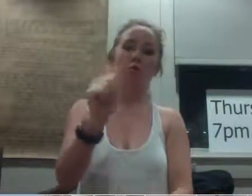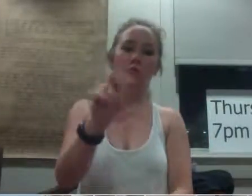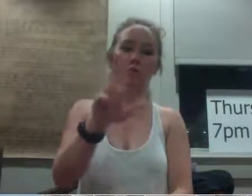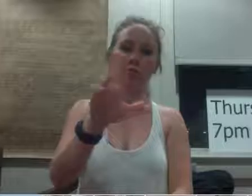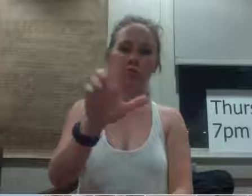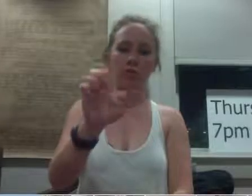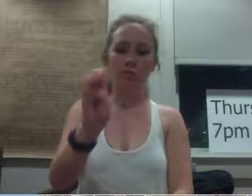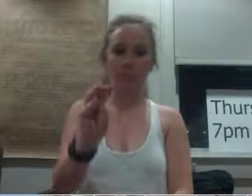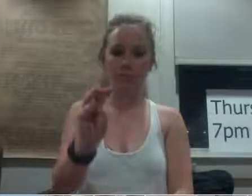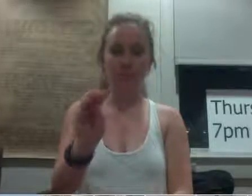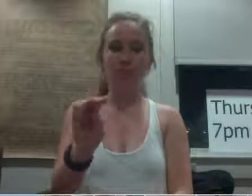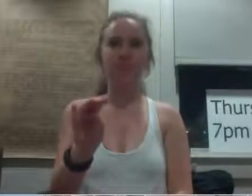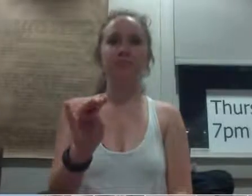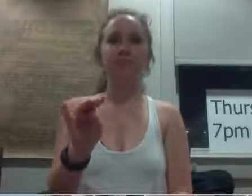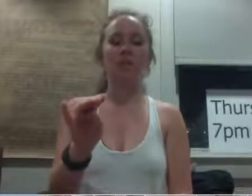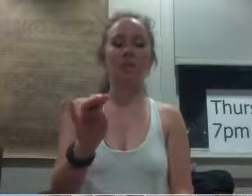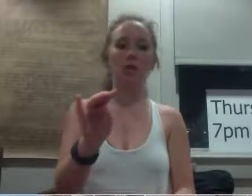quickly in Harlem.